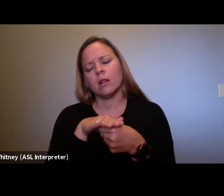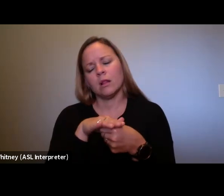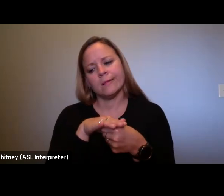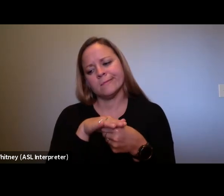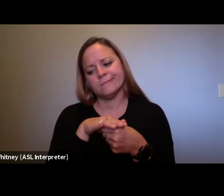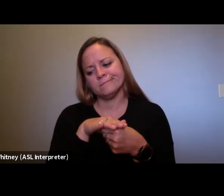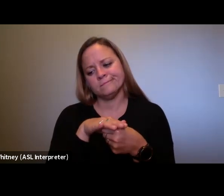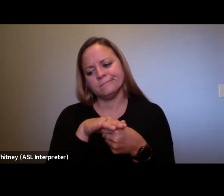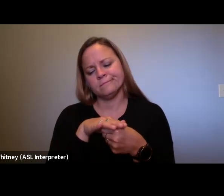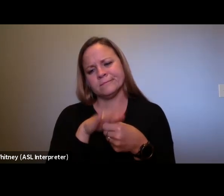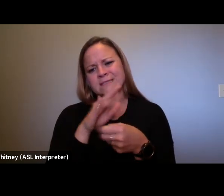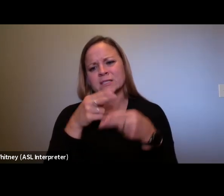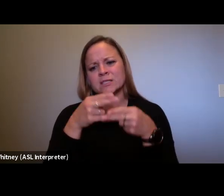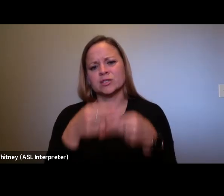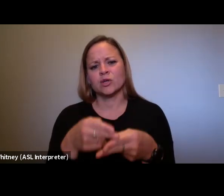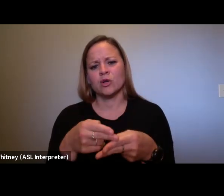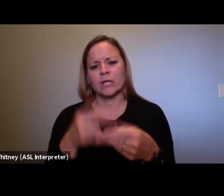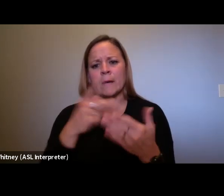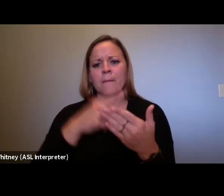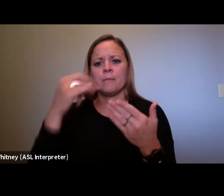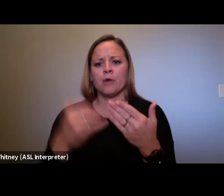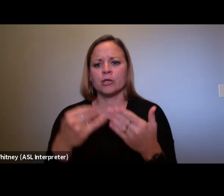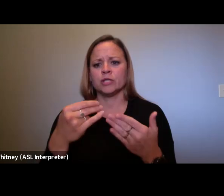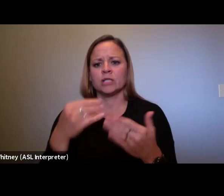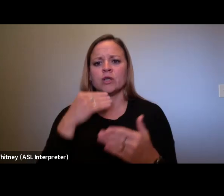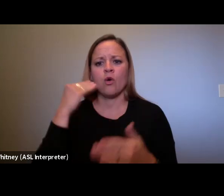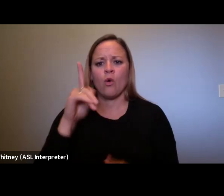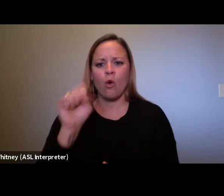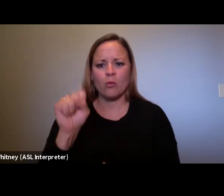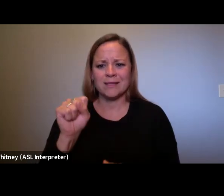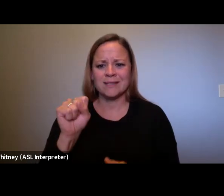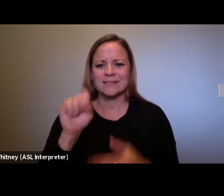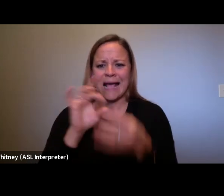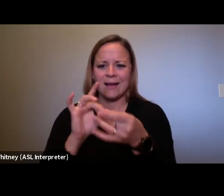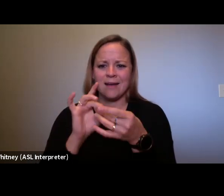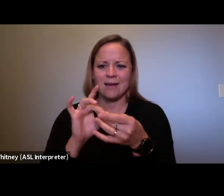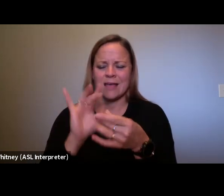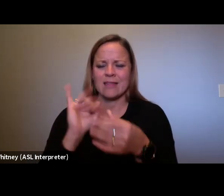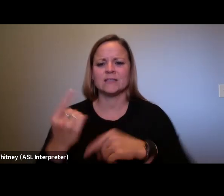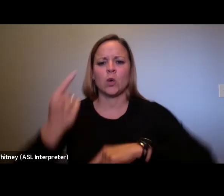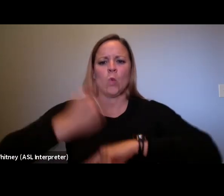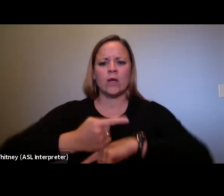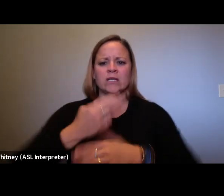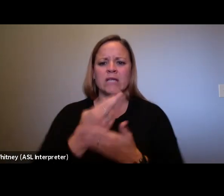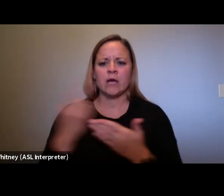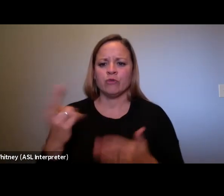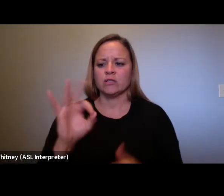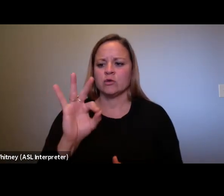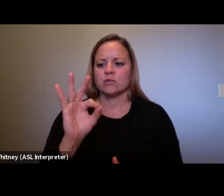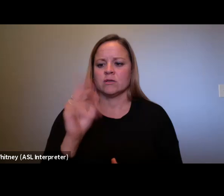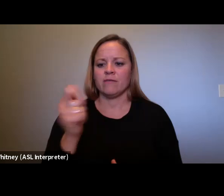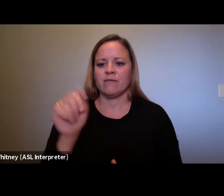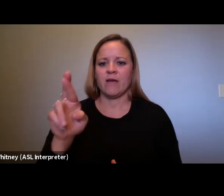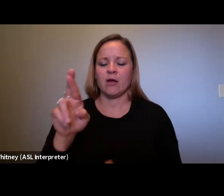there's what's called the Project Homeless Connect, which is a 1-day resource fair that's held in